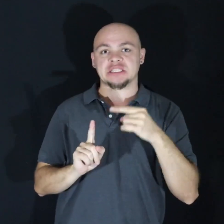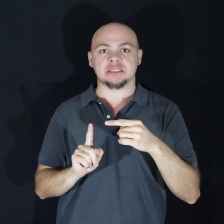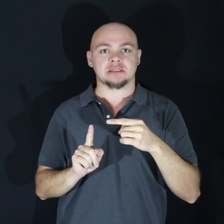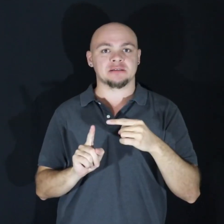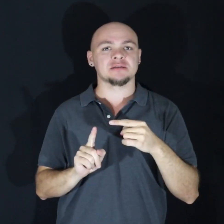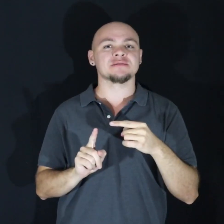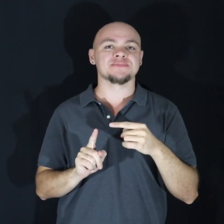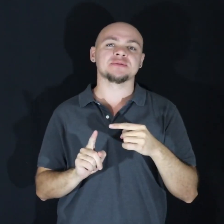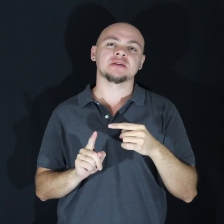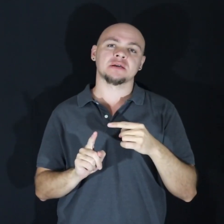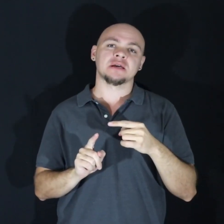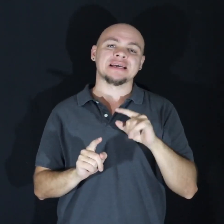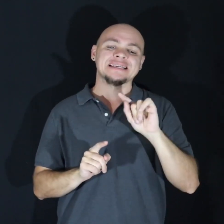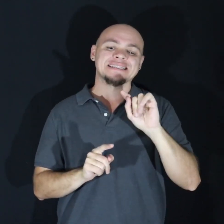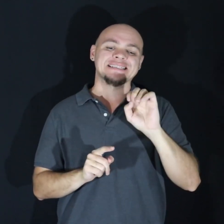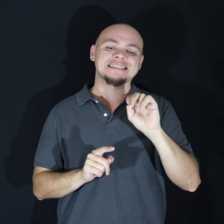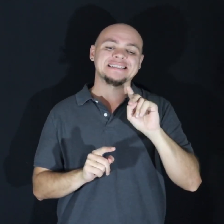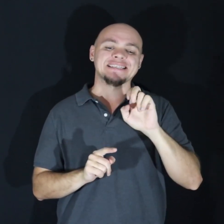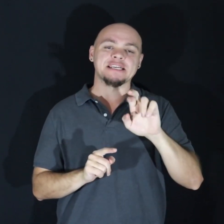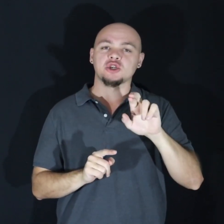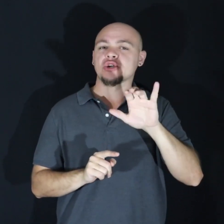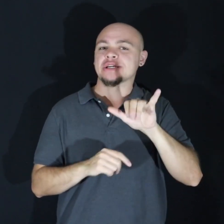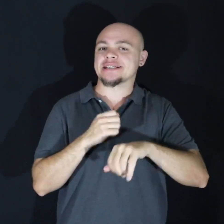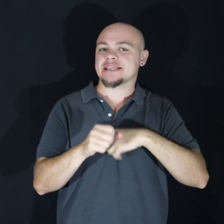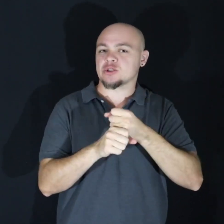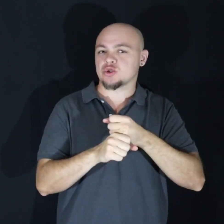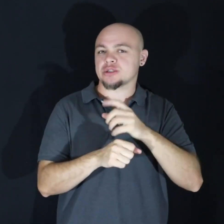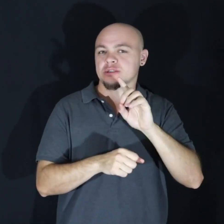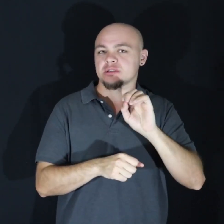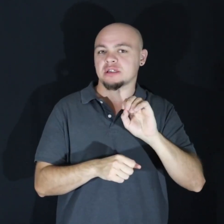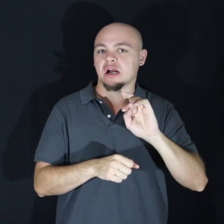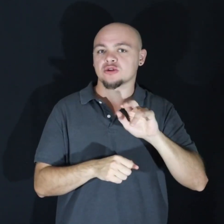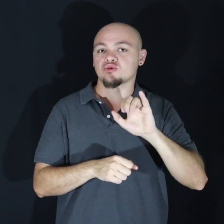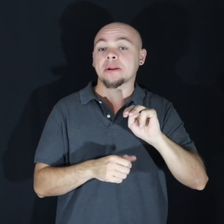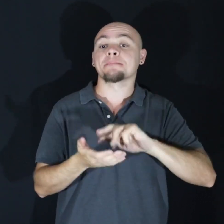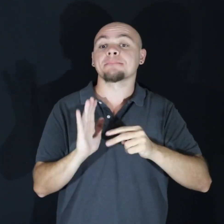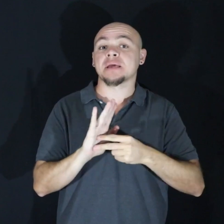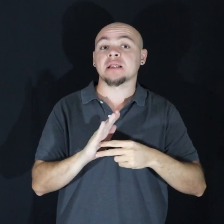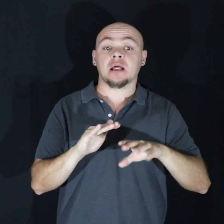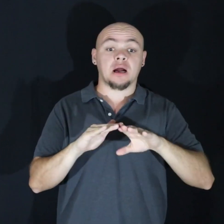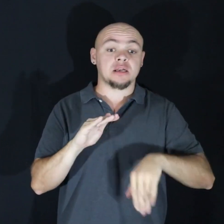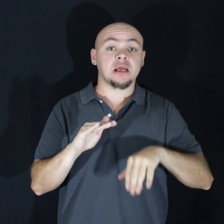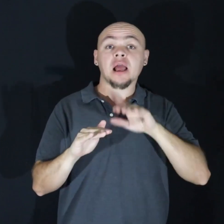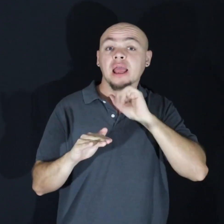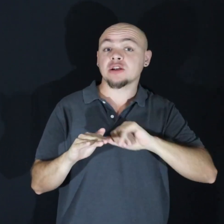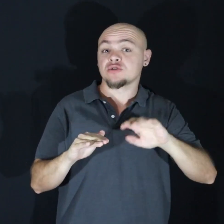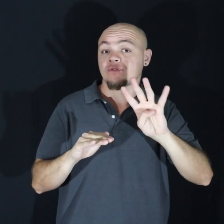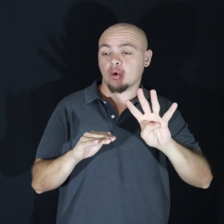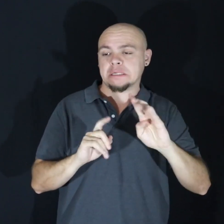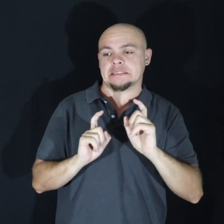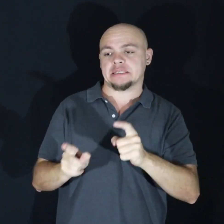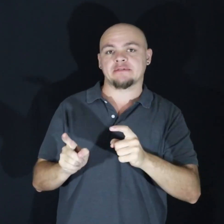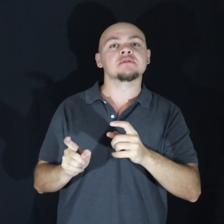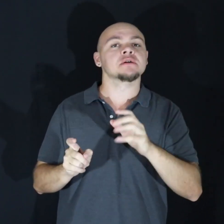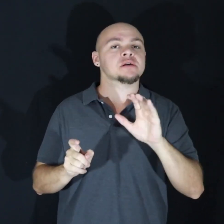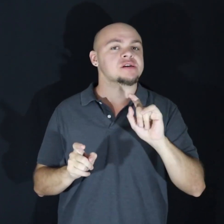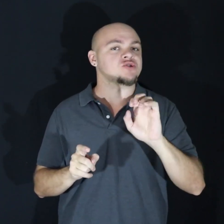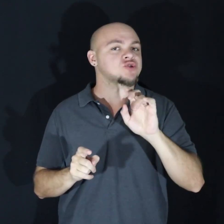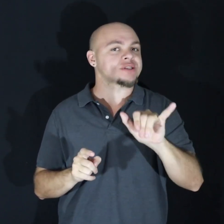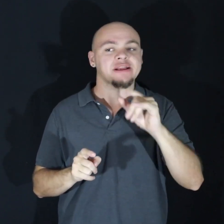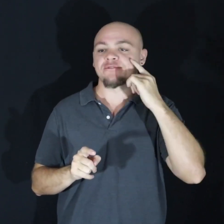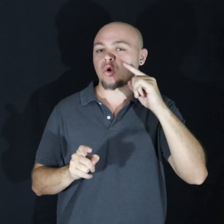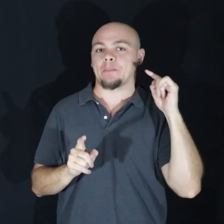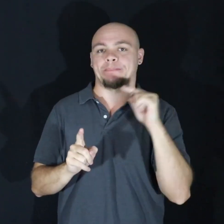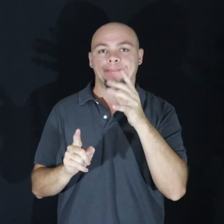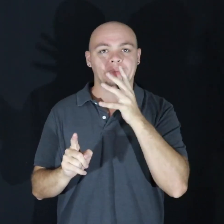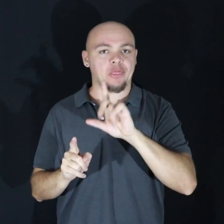in the tender years doctrine, which mandated custody of children under age 4 be awarded to mothers. This doctrine